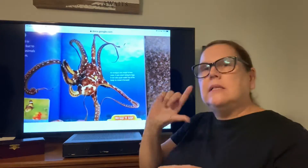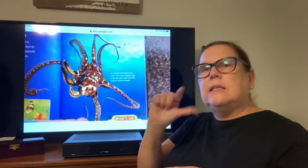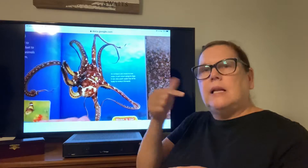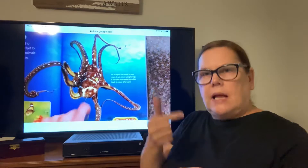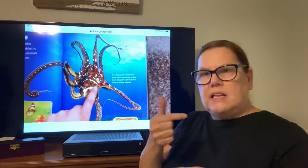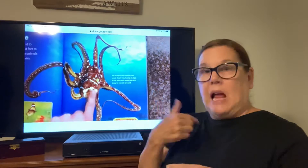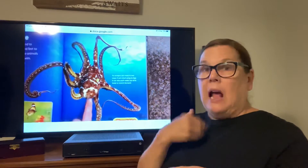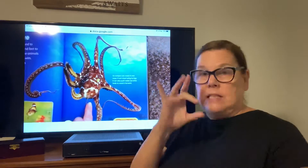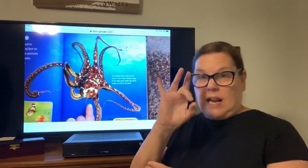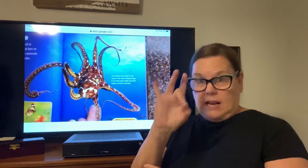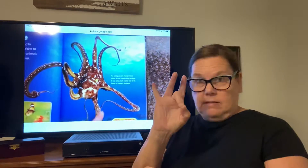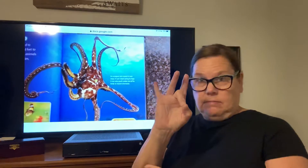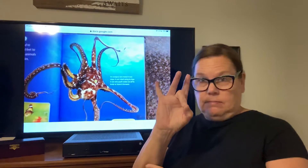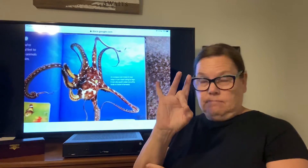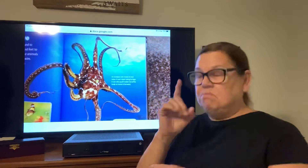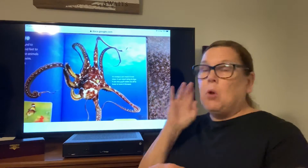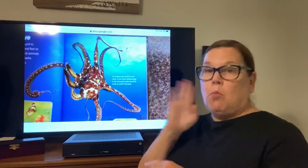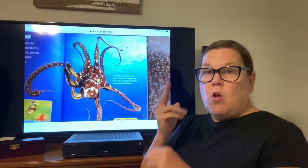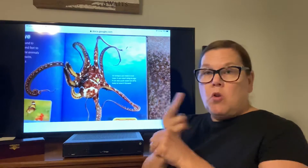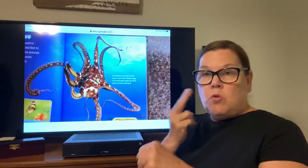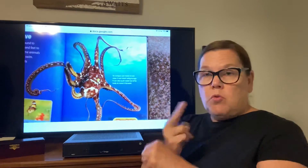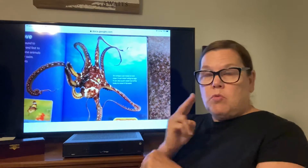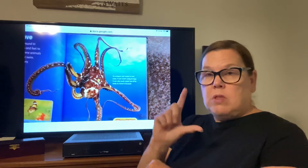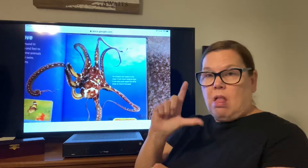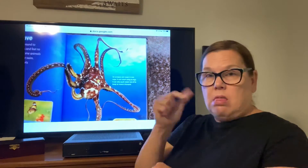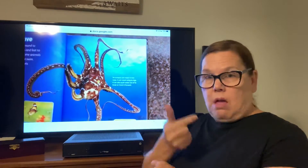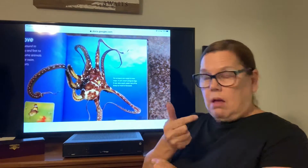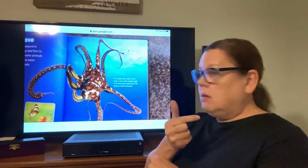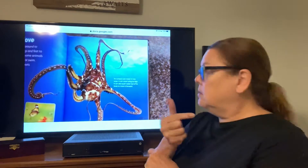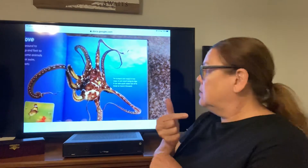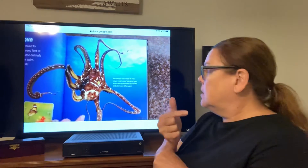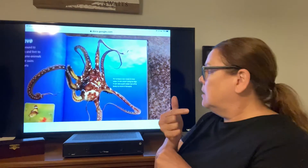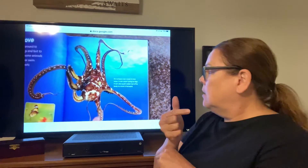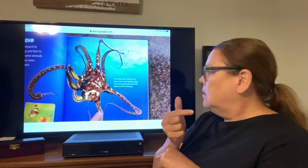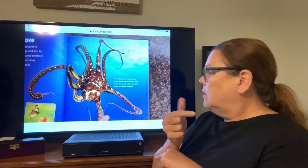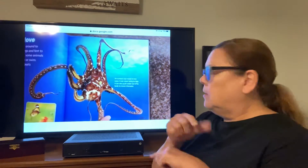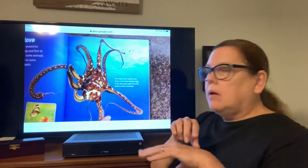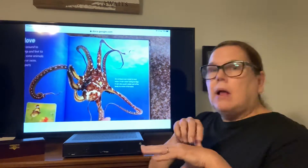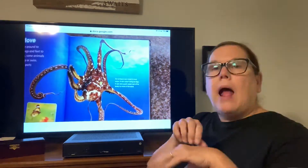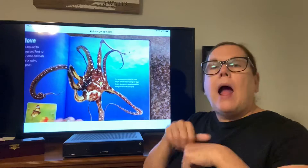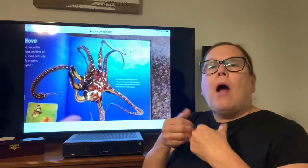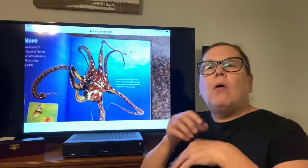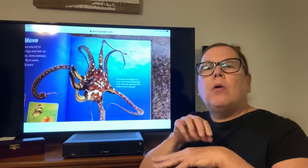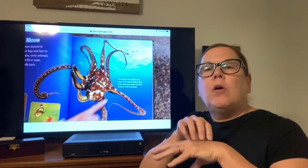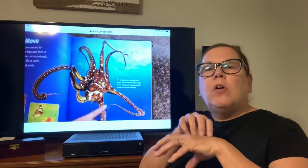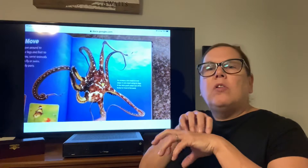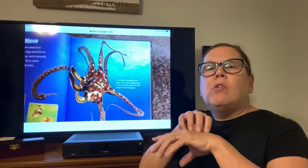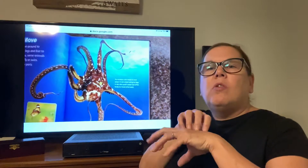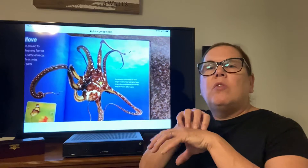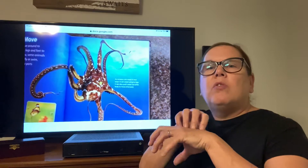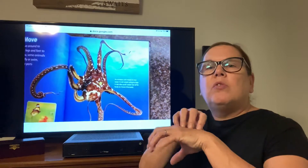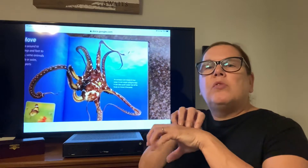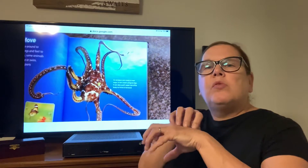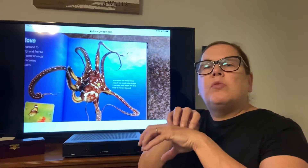Right? He's going to use these legs to move by crawling. It also can use these to help it swim.